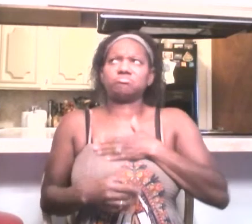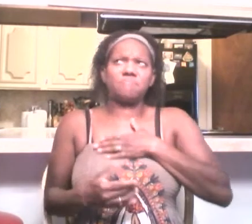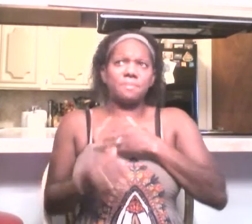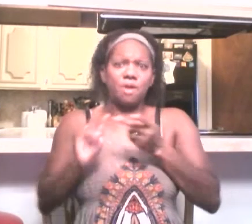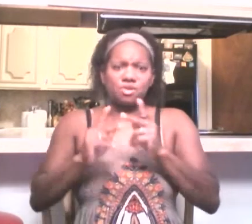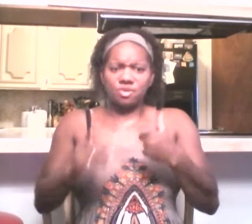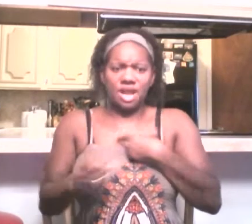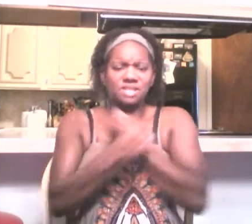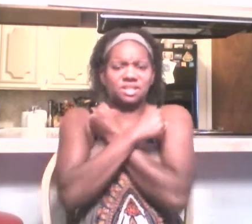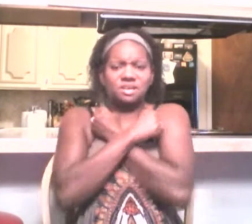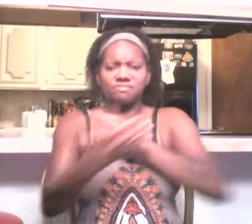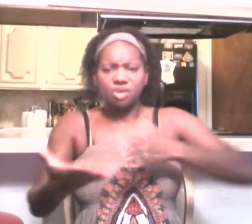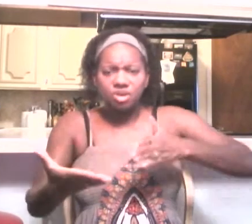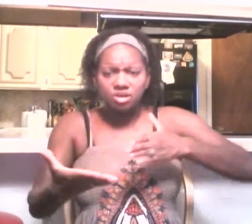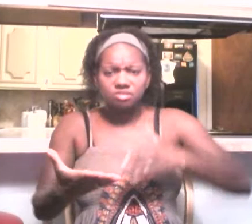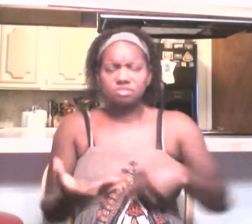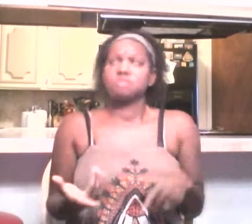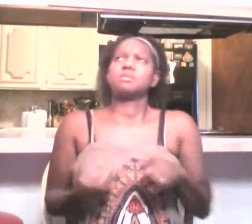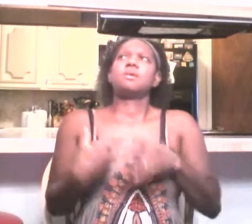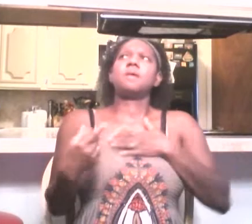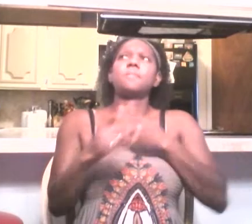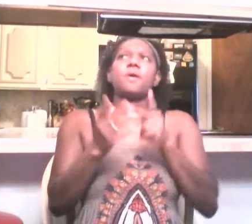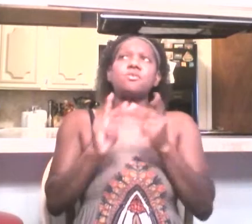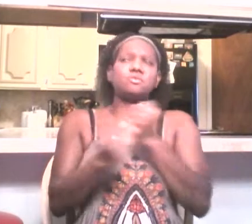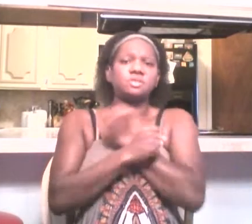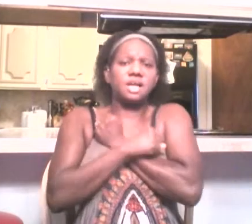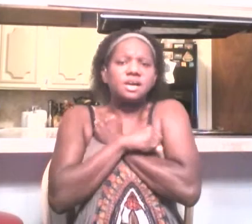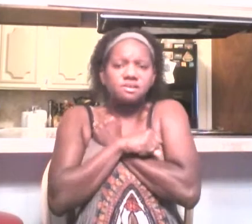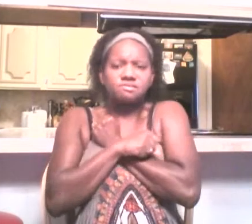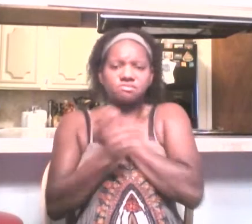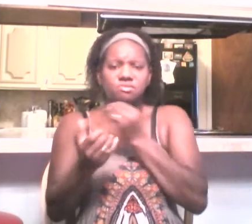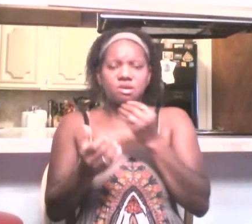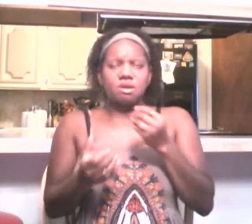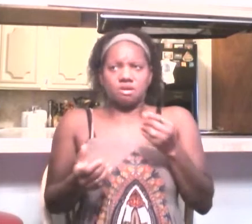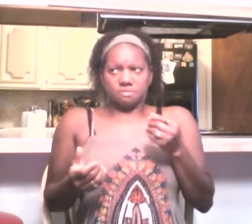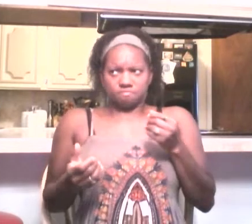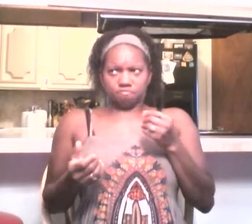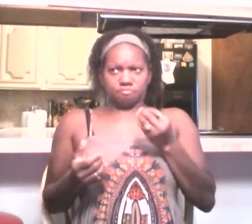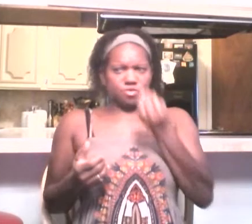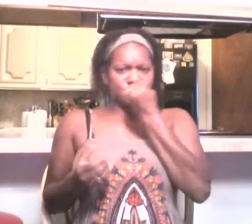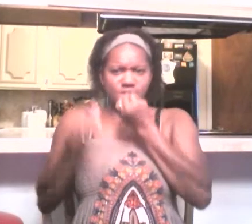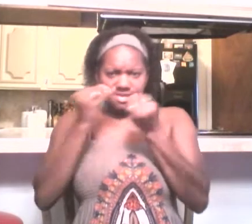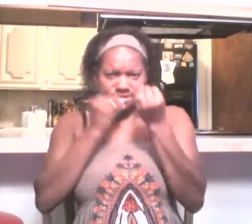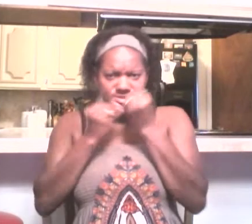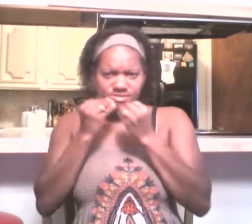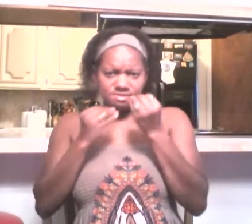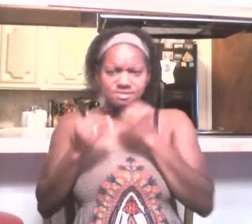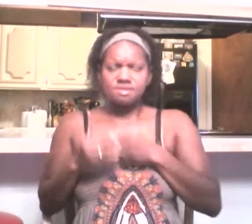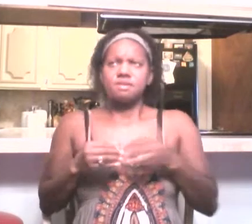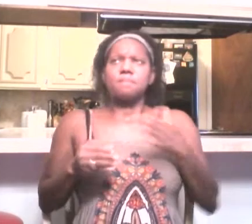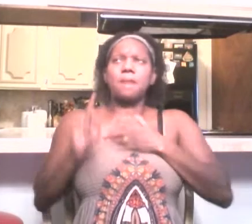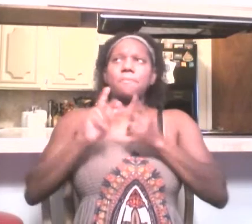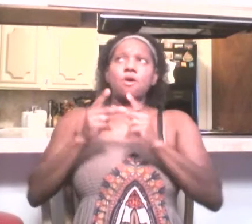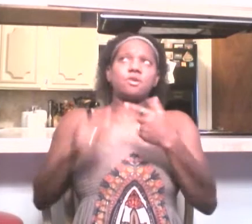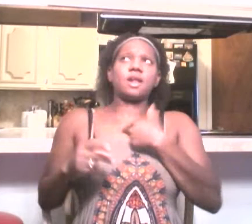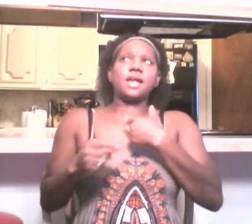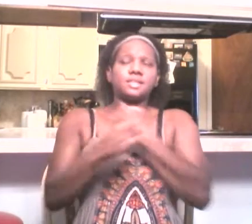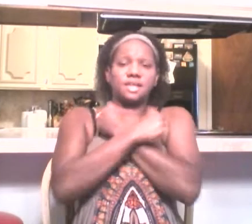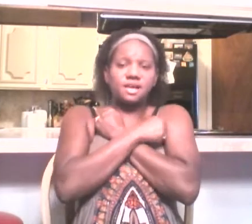my partner and I love to cook. My partner loves to eat. My partner and I